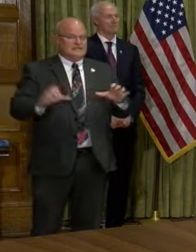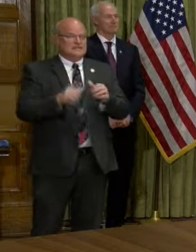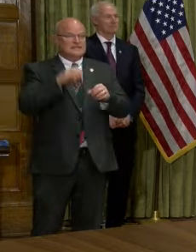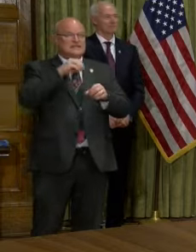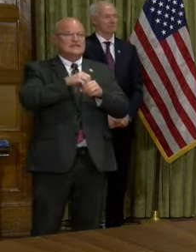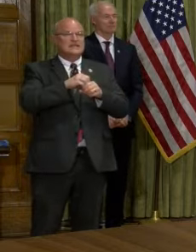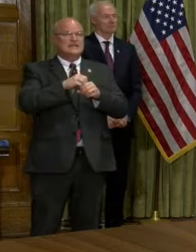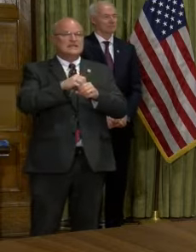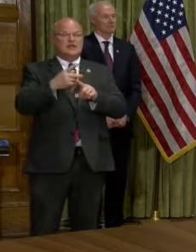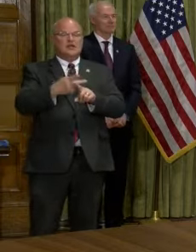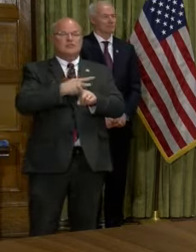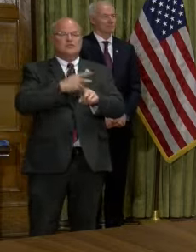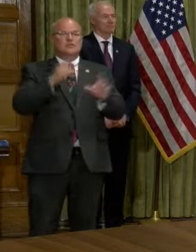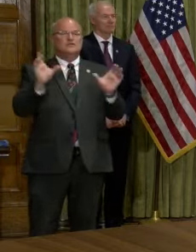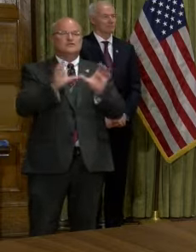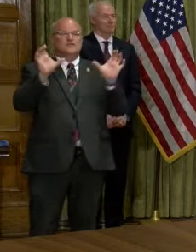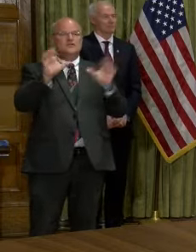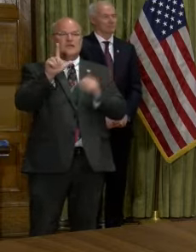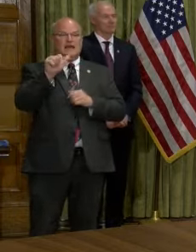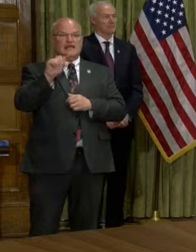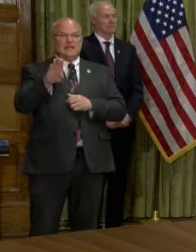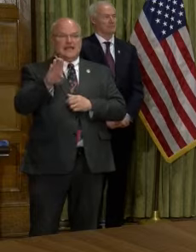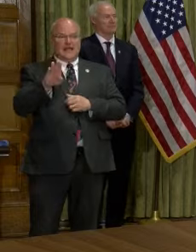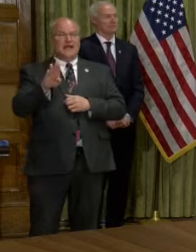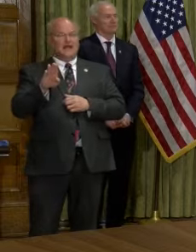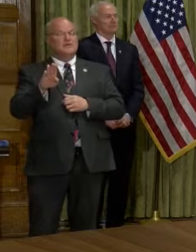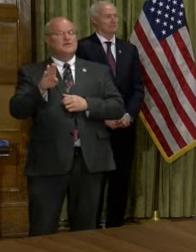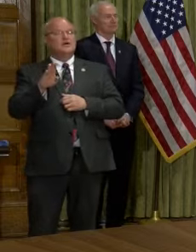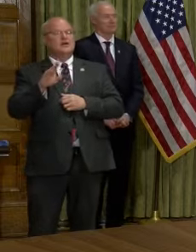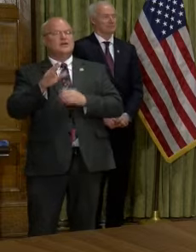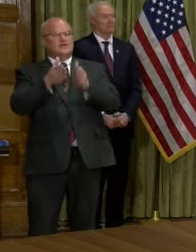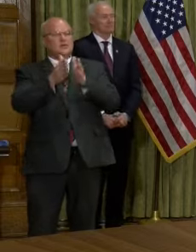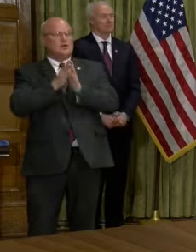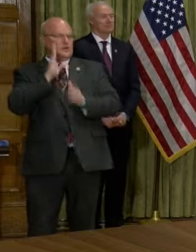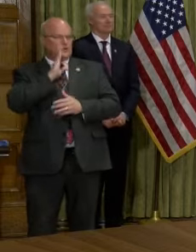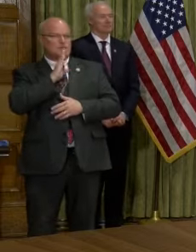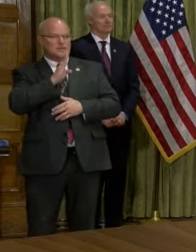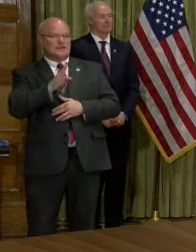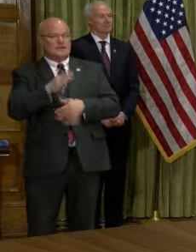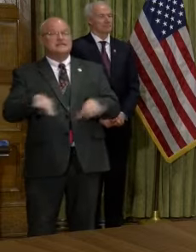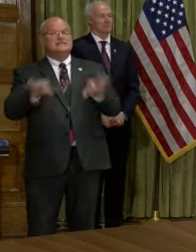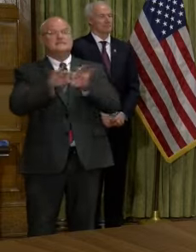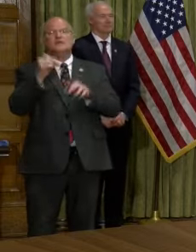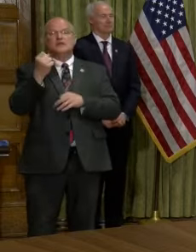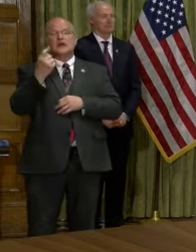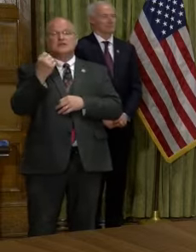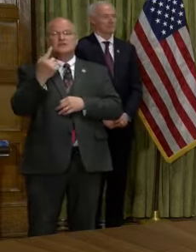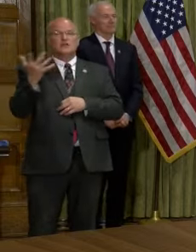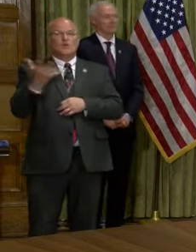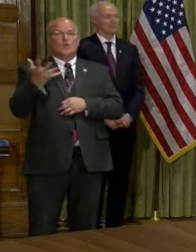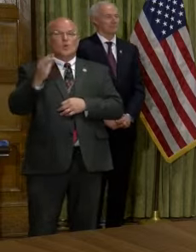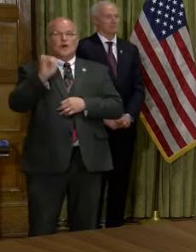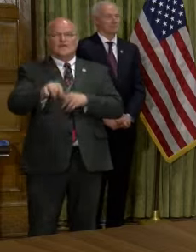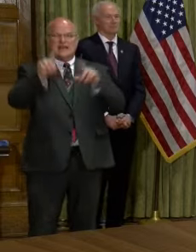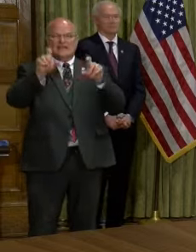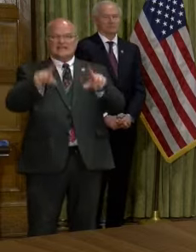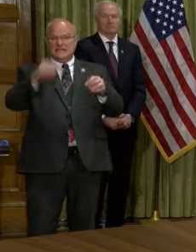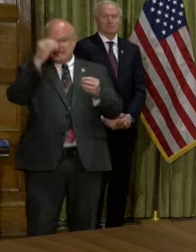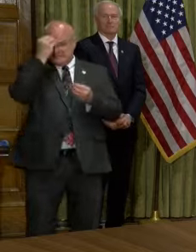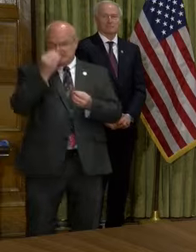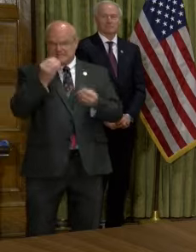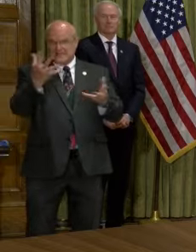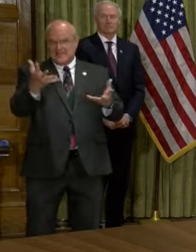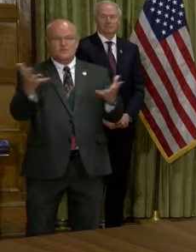a CLIA-certified lab, which Quest certainly would be, it's important to understand what that test tells,